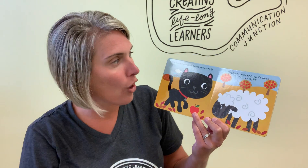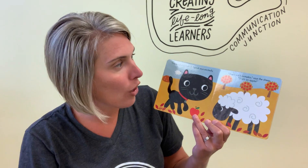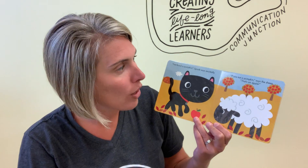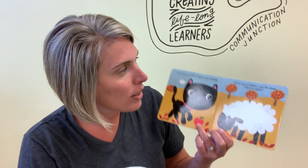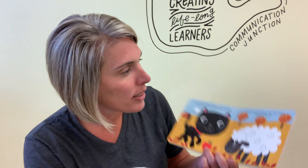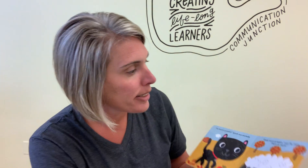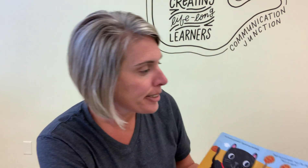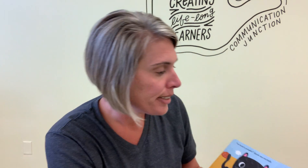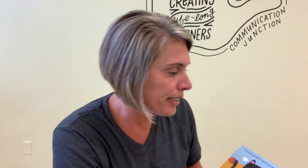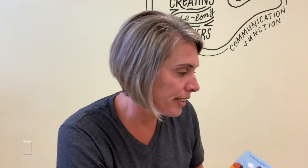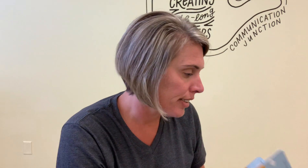apple.